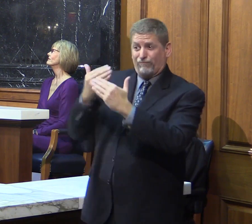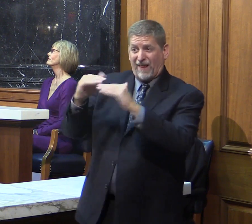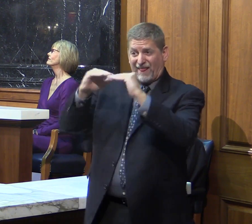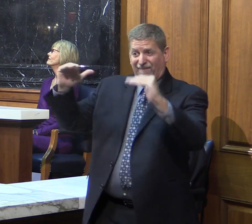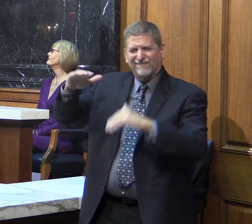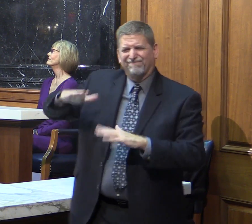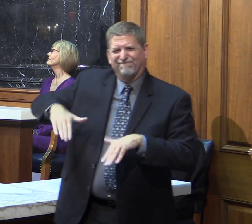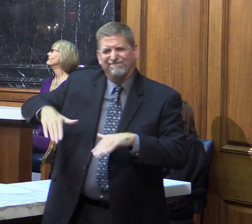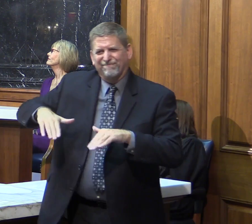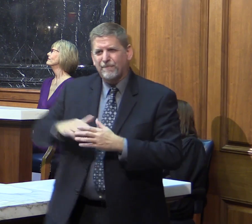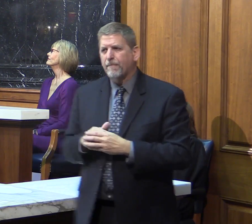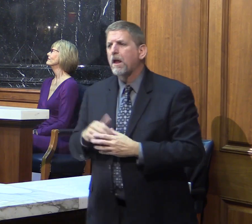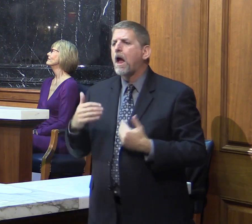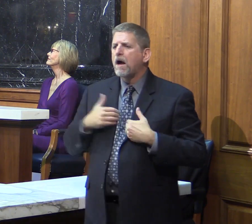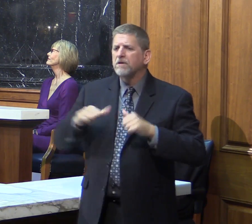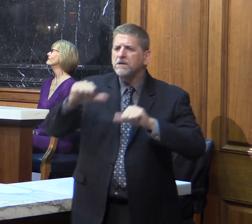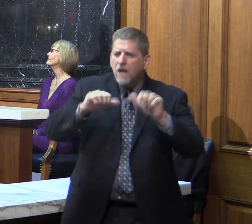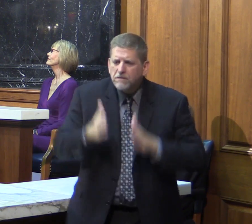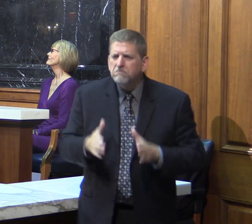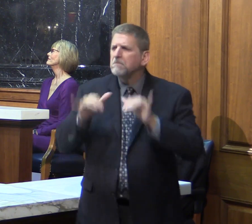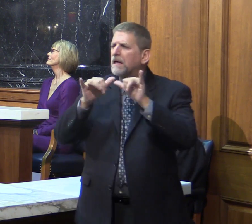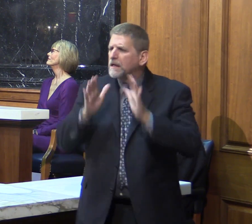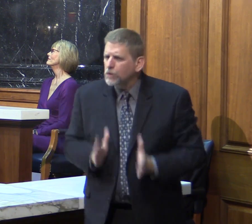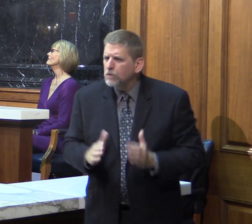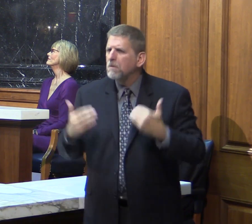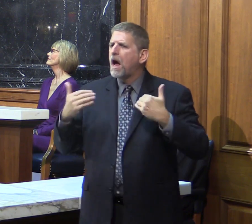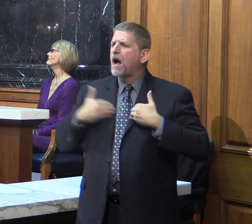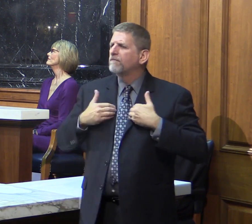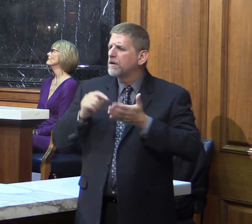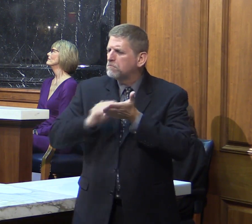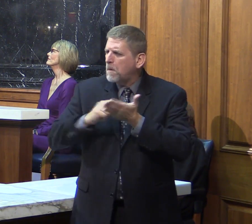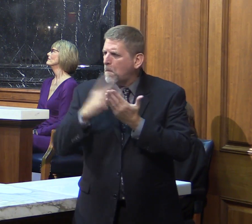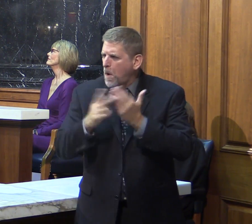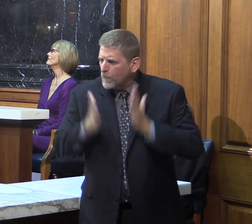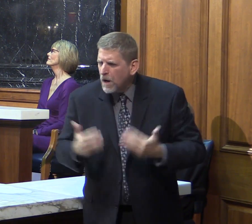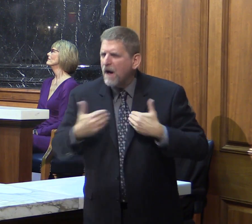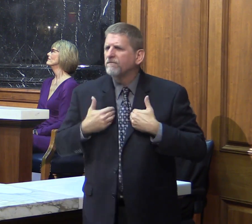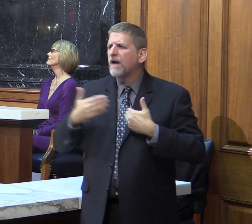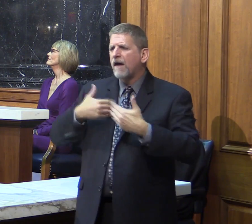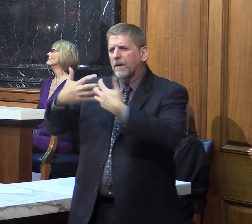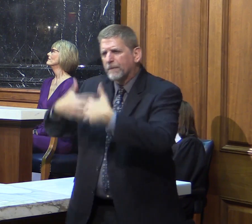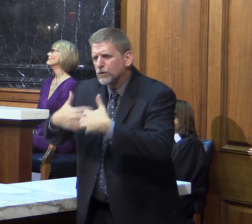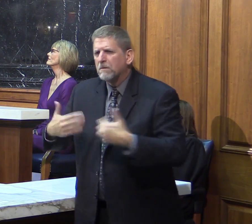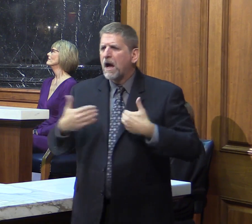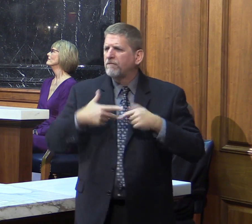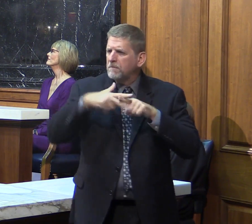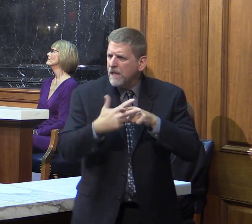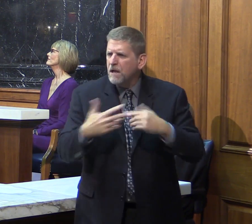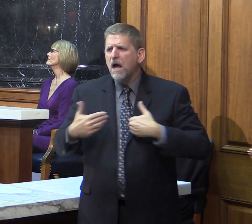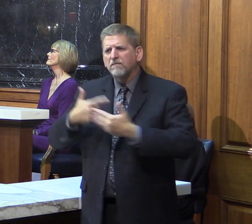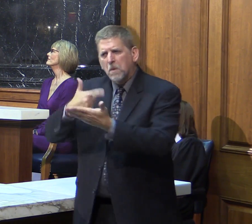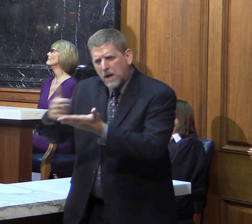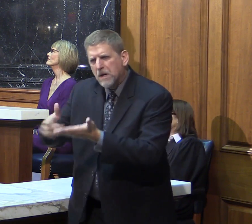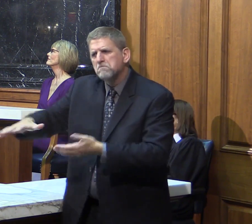potential scientists and engineers, but also coders, machinists, mechanics, and welders. In addition, as I